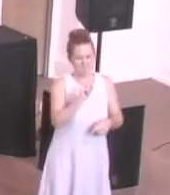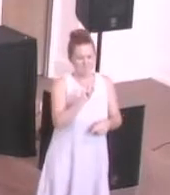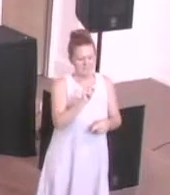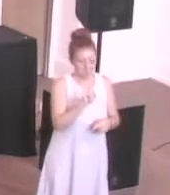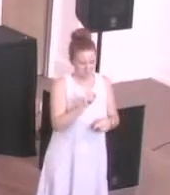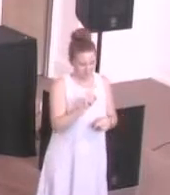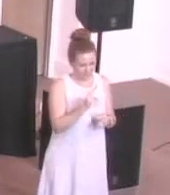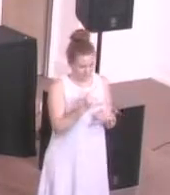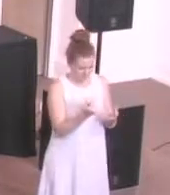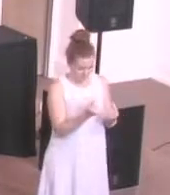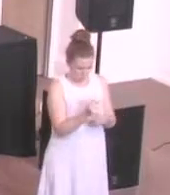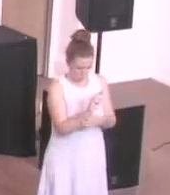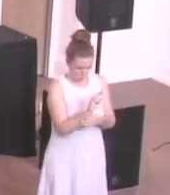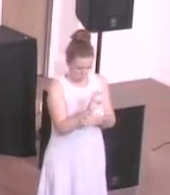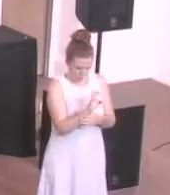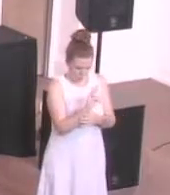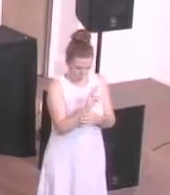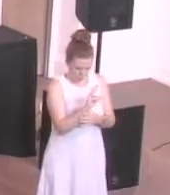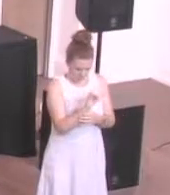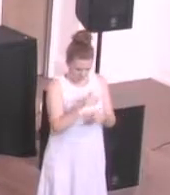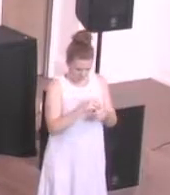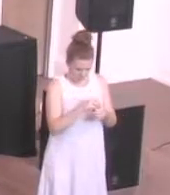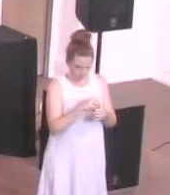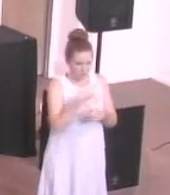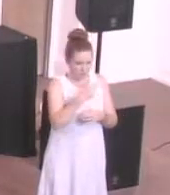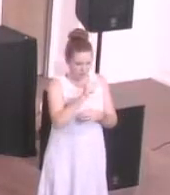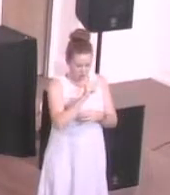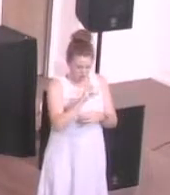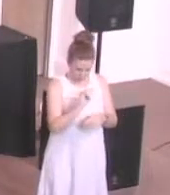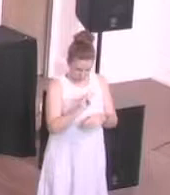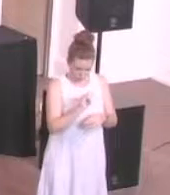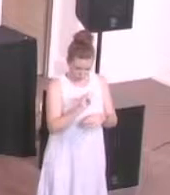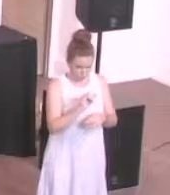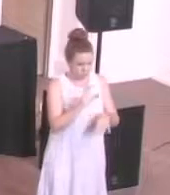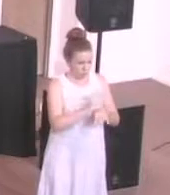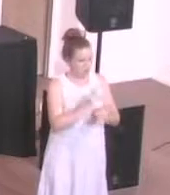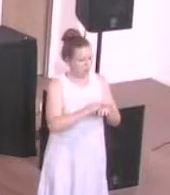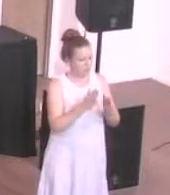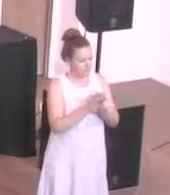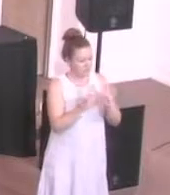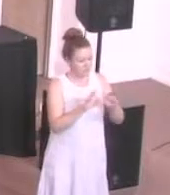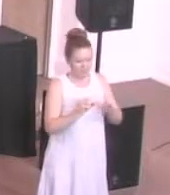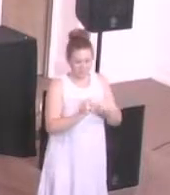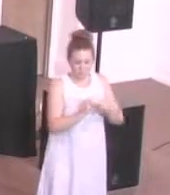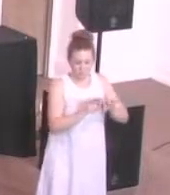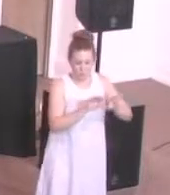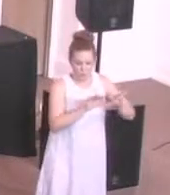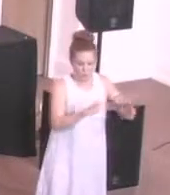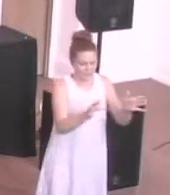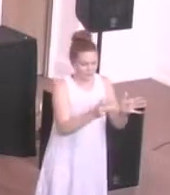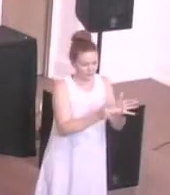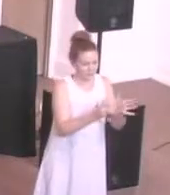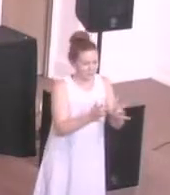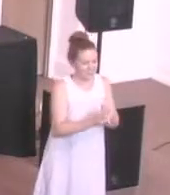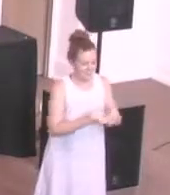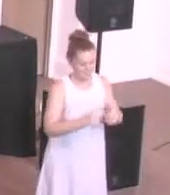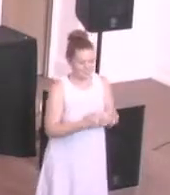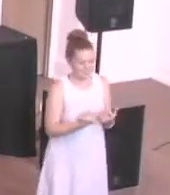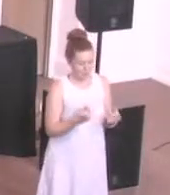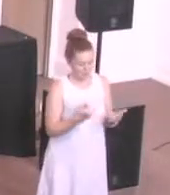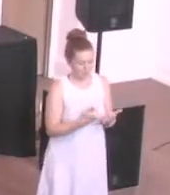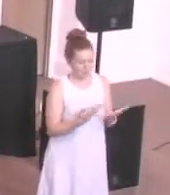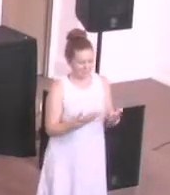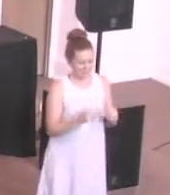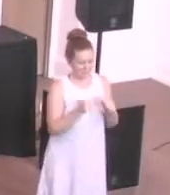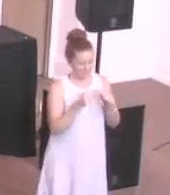recovery in Hardin as well, and you know, church every Sunday. We just keep trucking and spreading Jesus, and that's how you get it done. Just keep